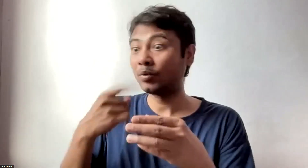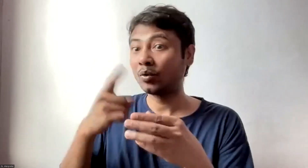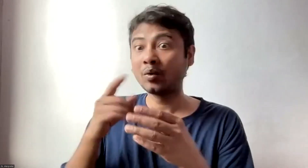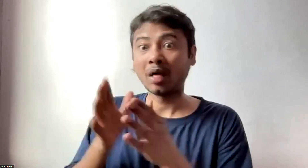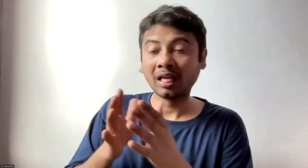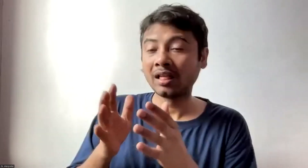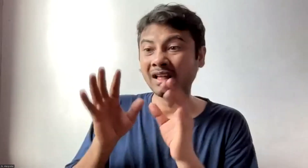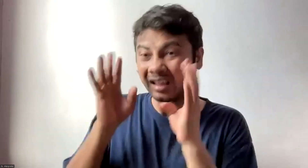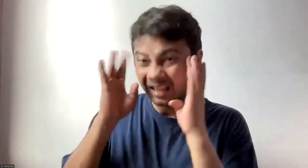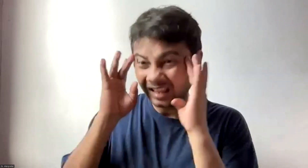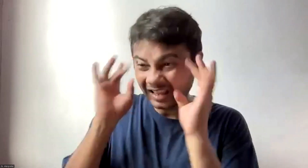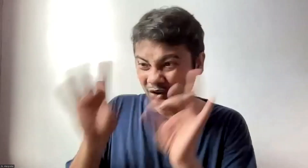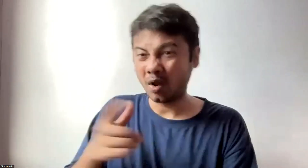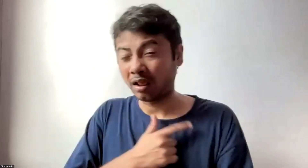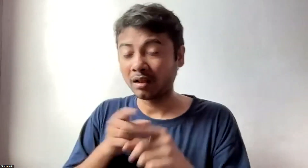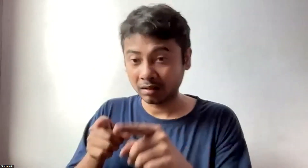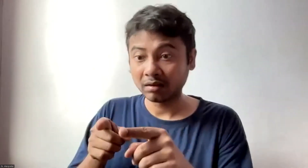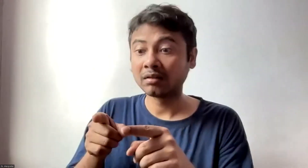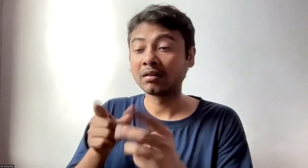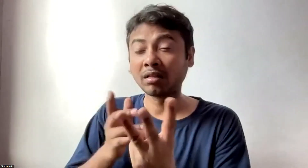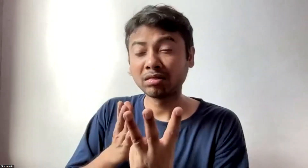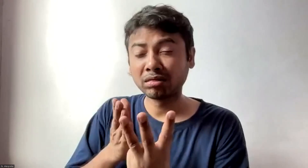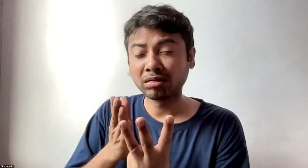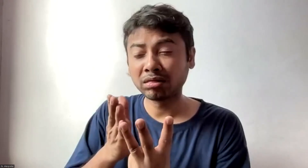the as an animal.